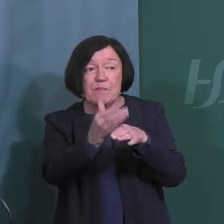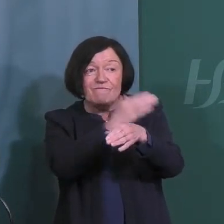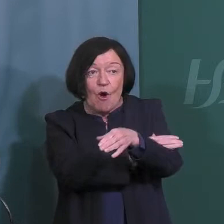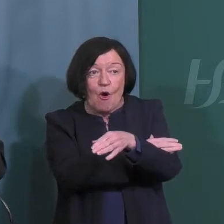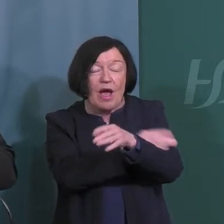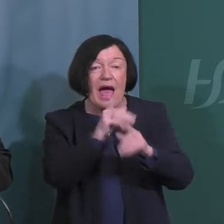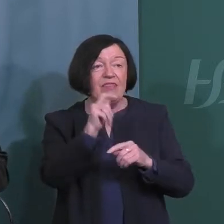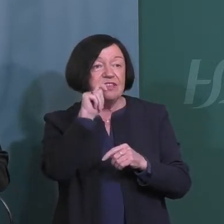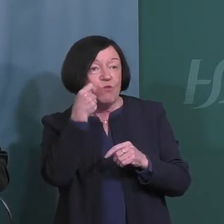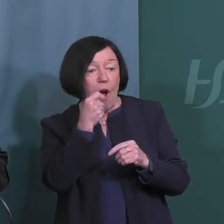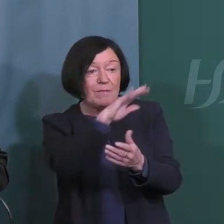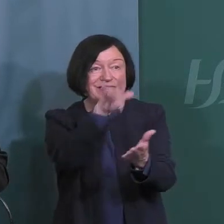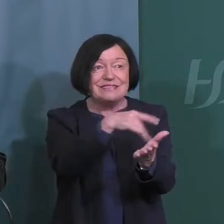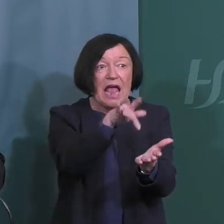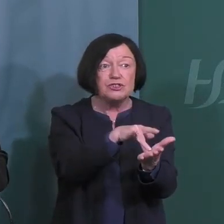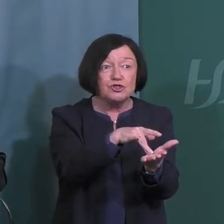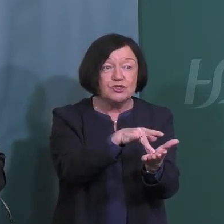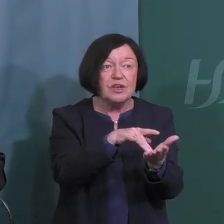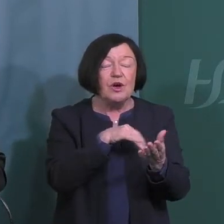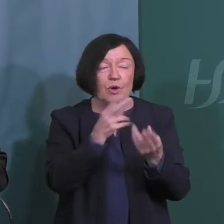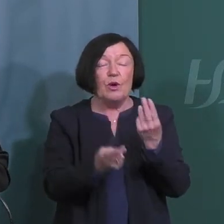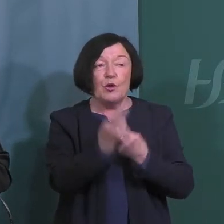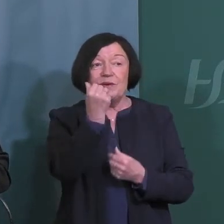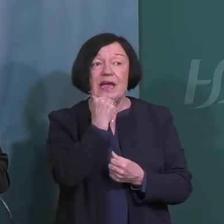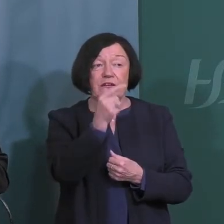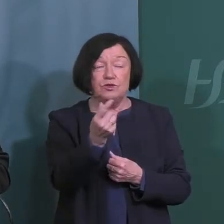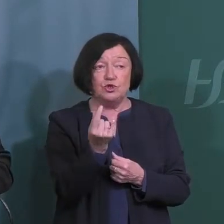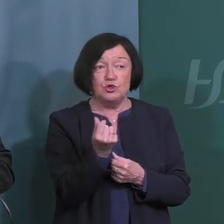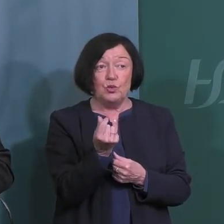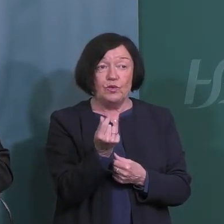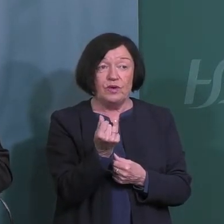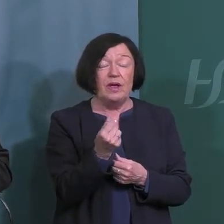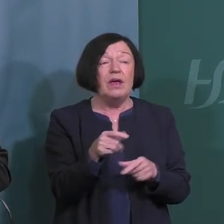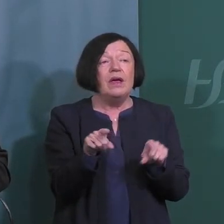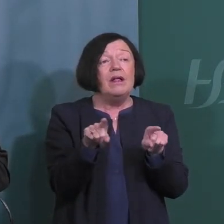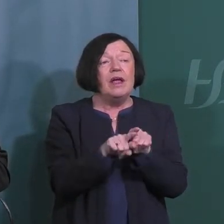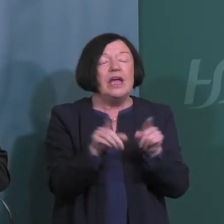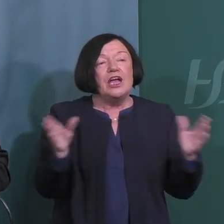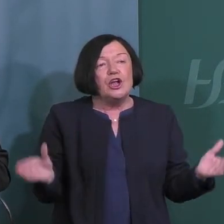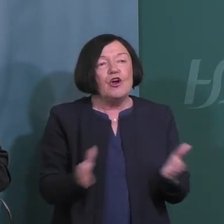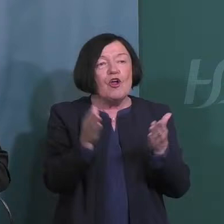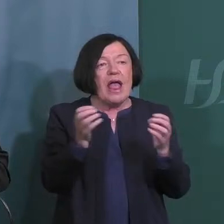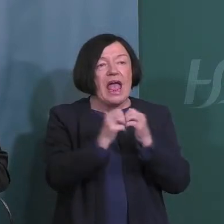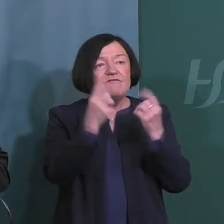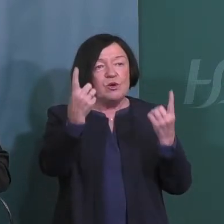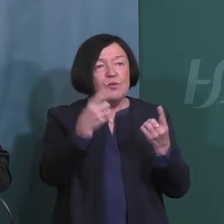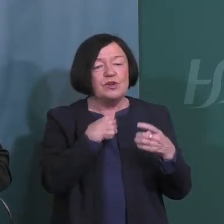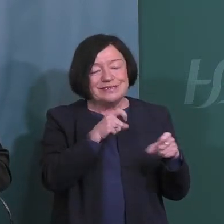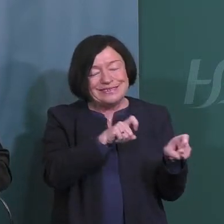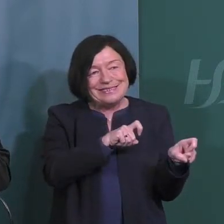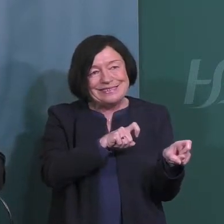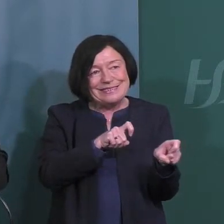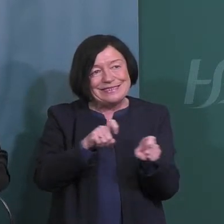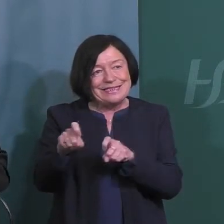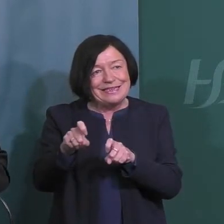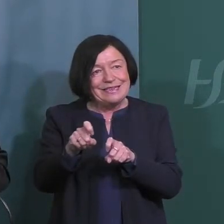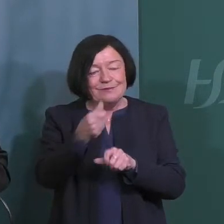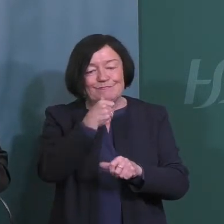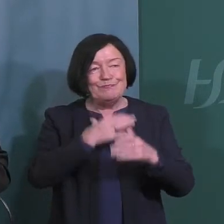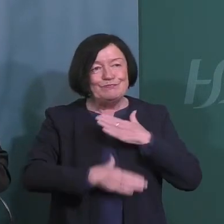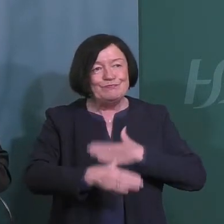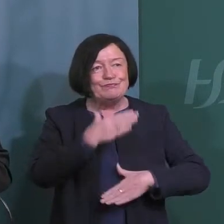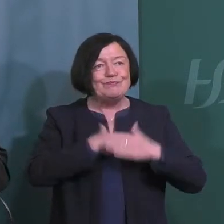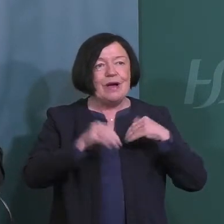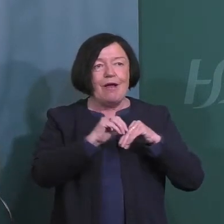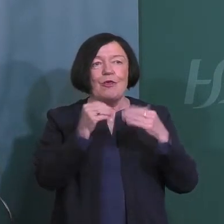all across the country that we will update you on shortly, and also encouraging everybody to still stick resilient on